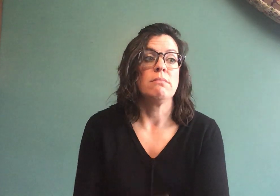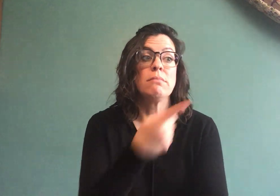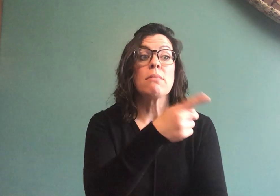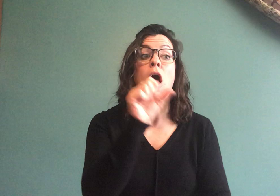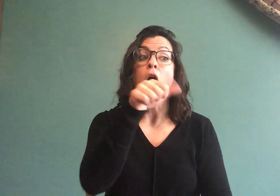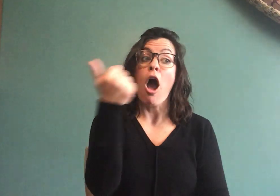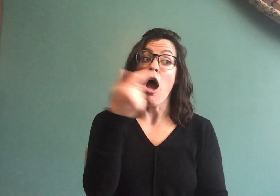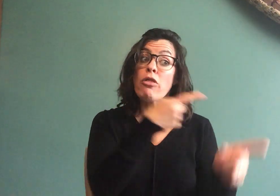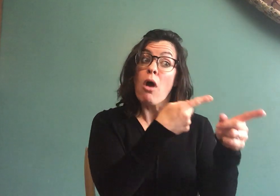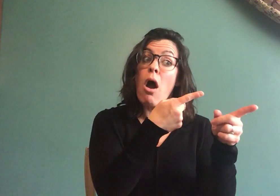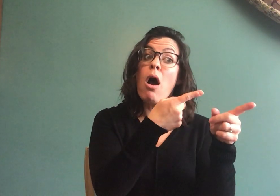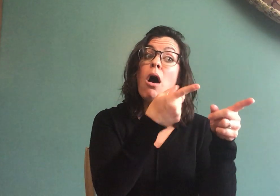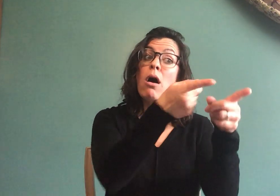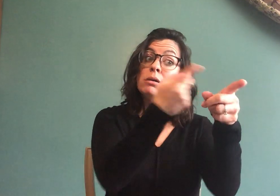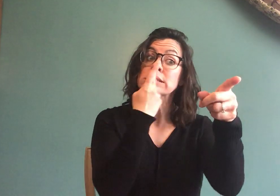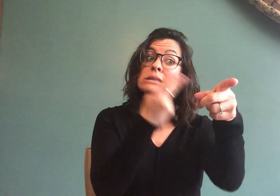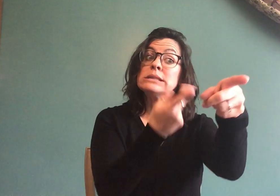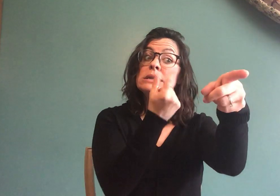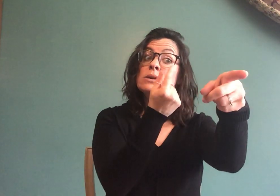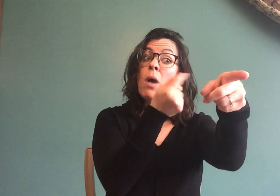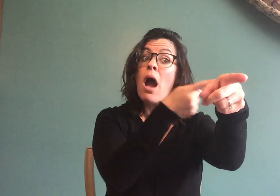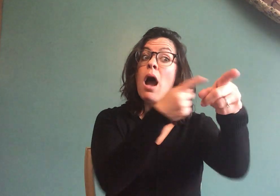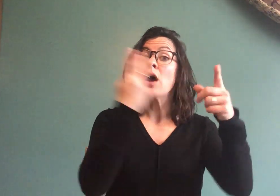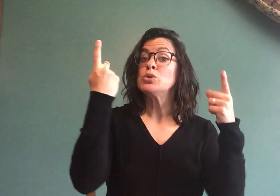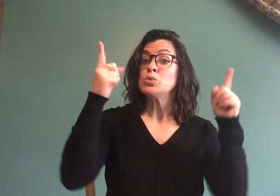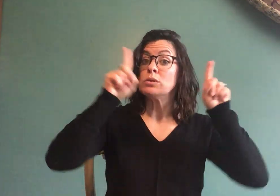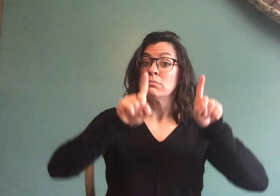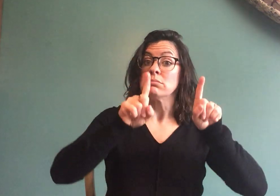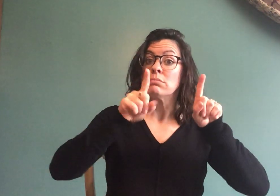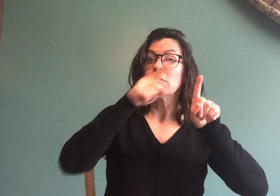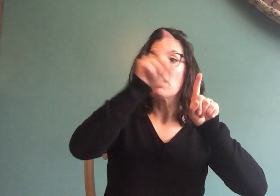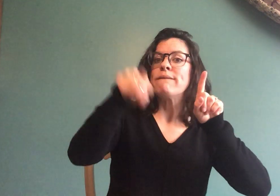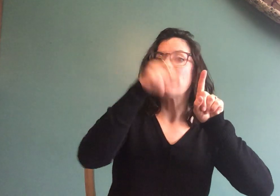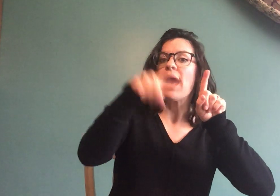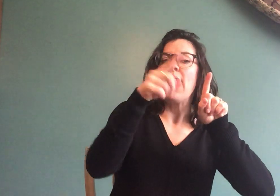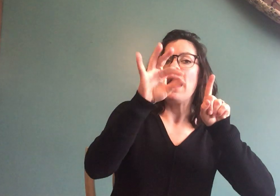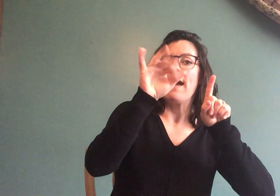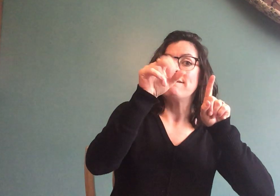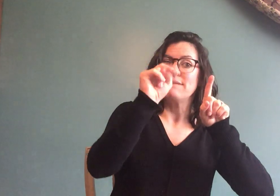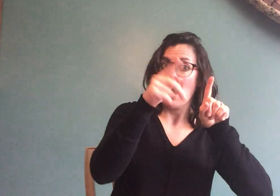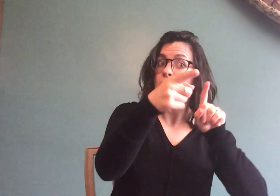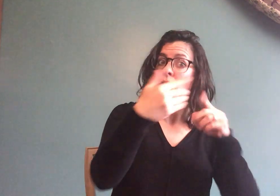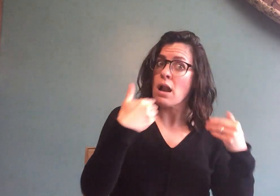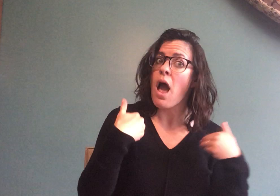Does that need to have a machine guard? But what happened if I didn't have a guard around that fan, Sam?